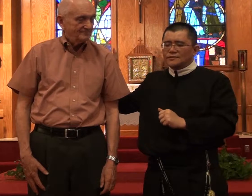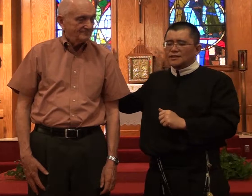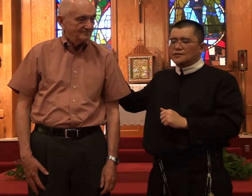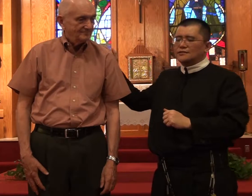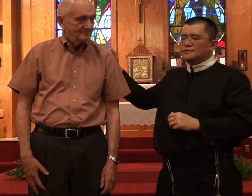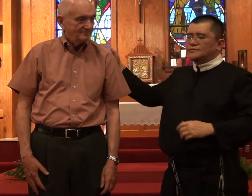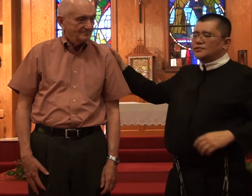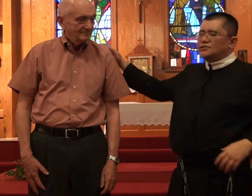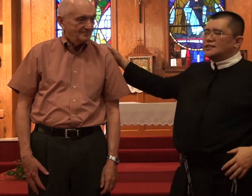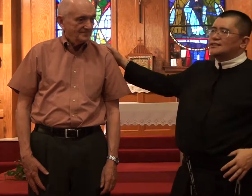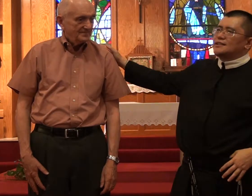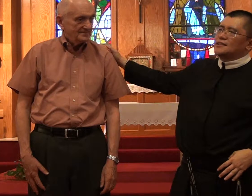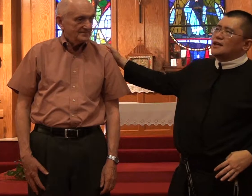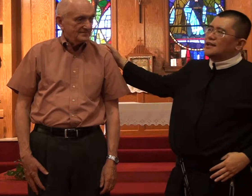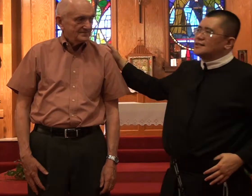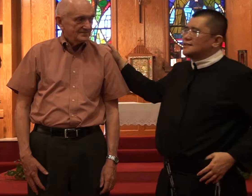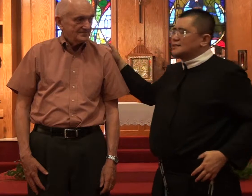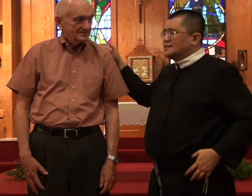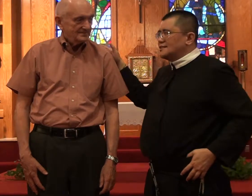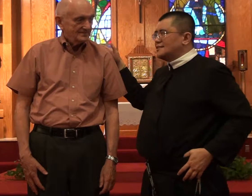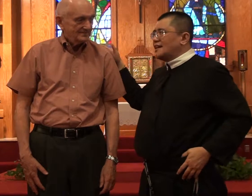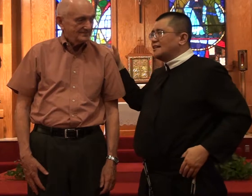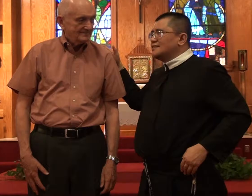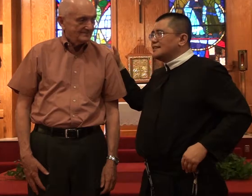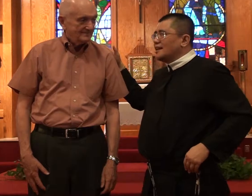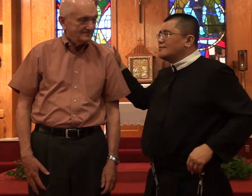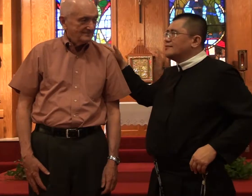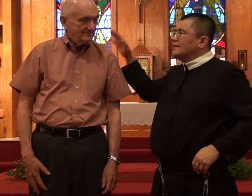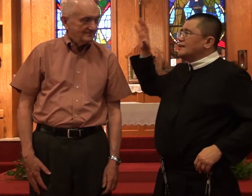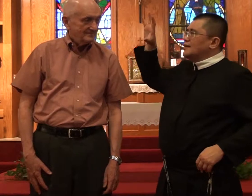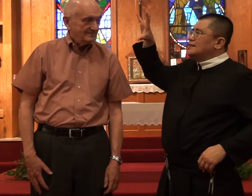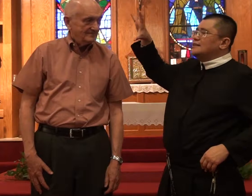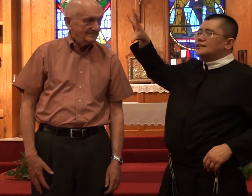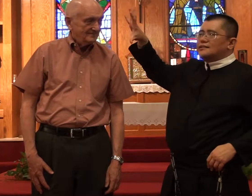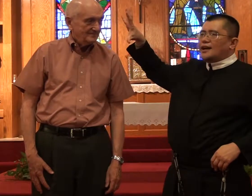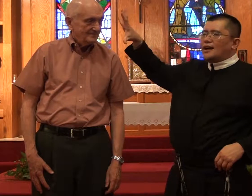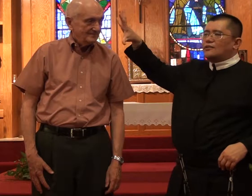So, you see, God has sign his name in our